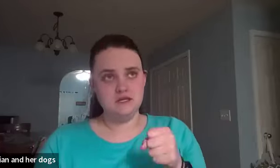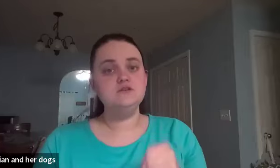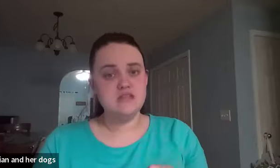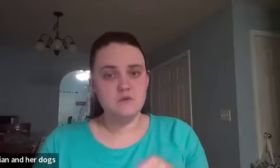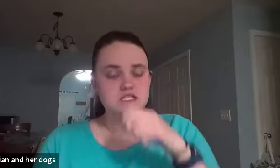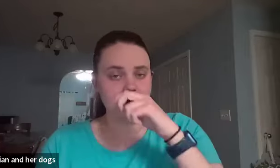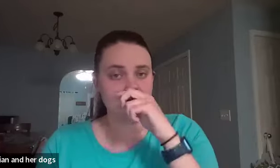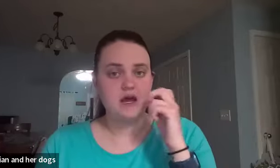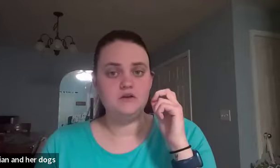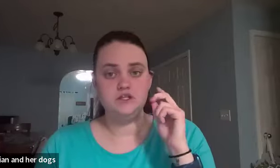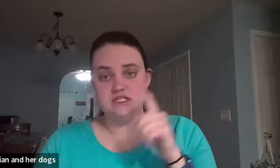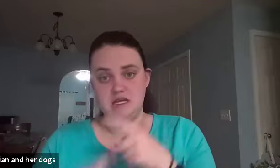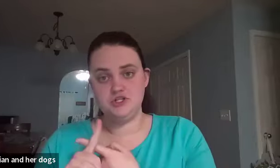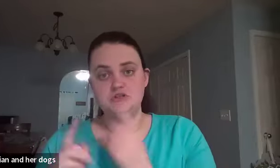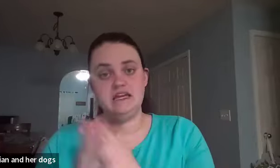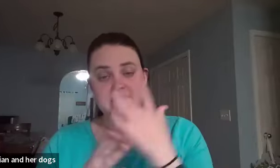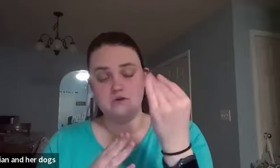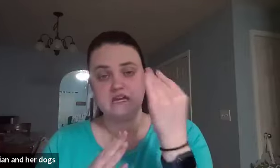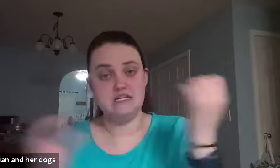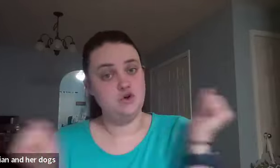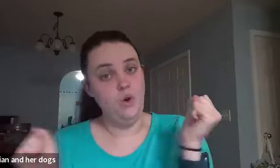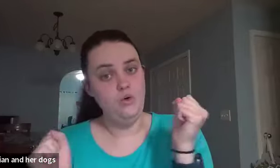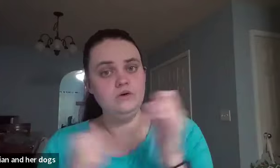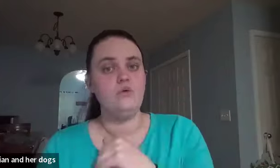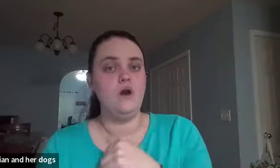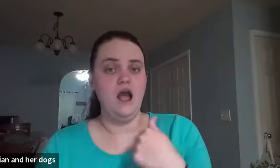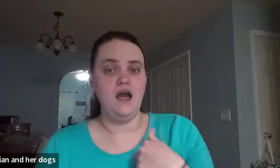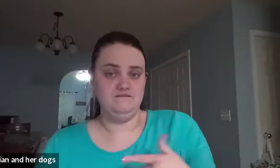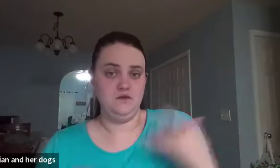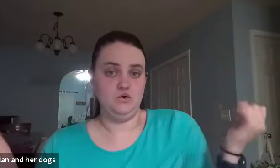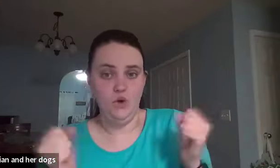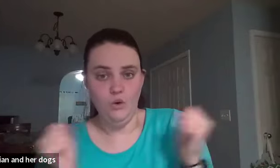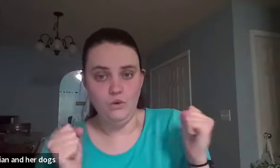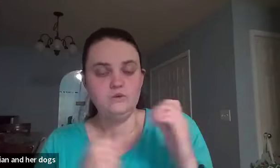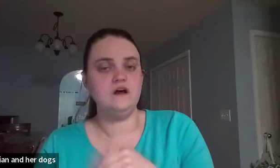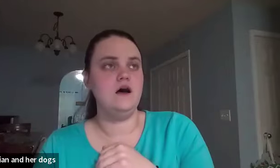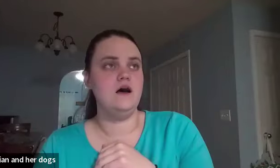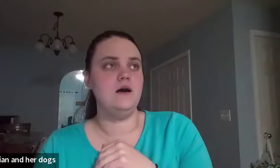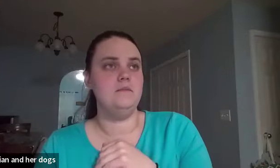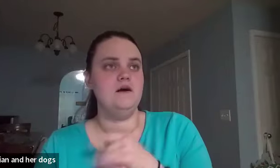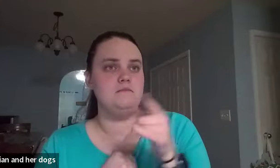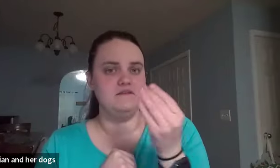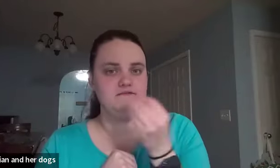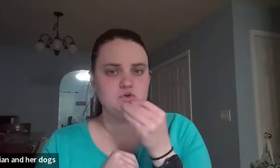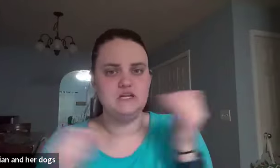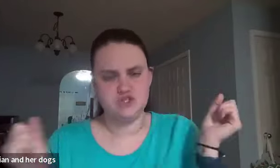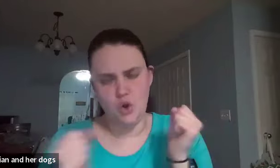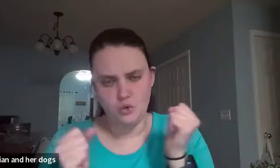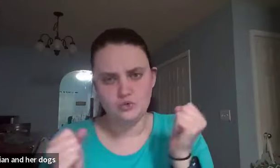can use that one to talk about the temperature, like it's outside, it's cold, or I feel cold. My food is